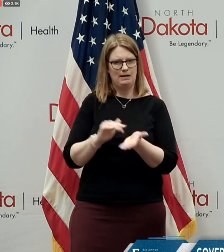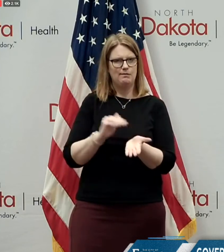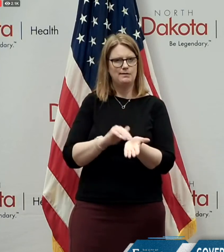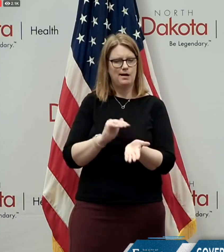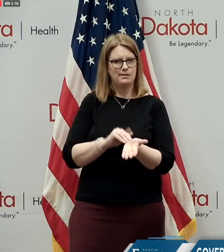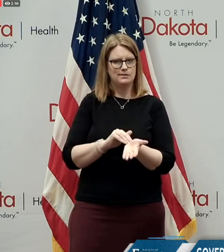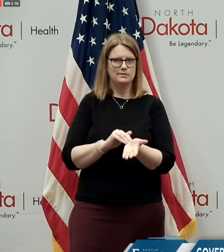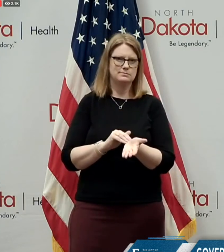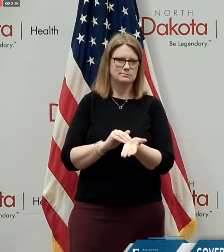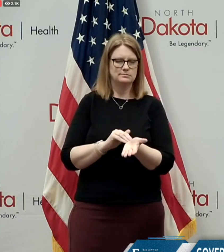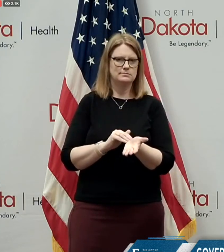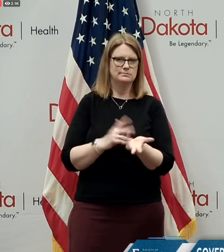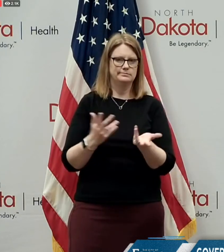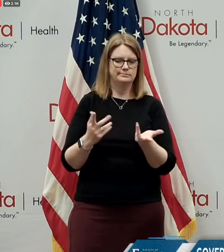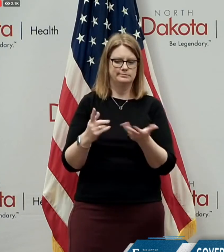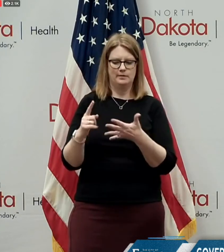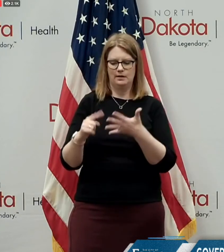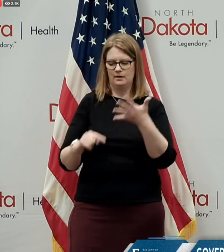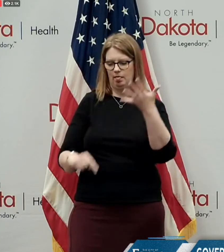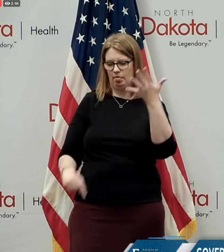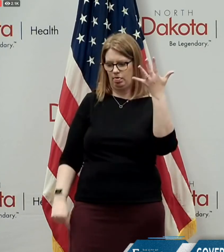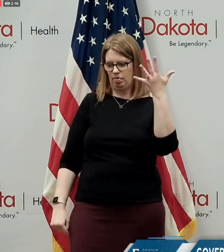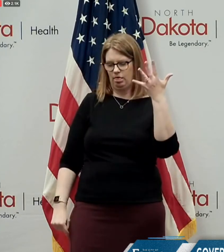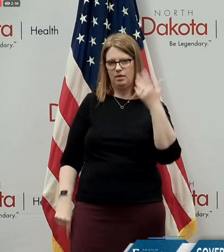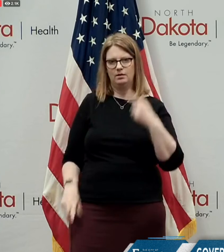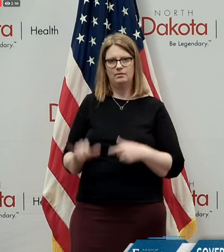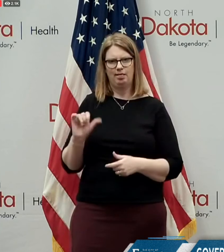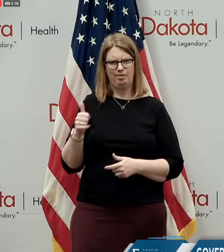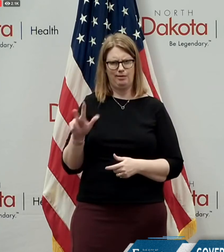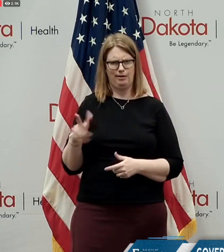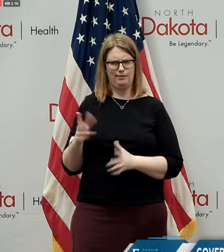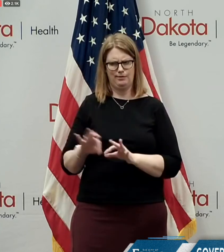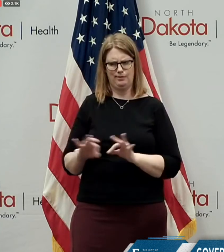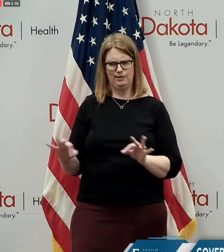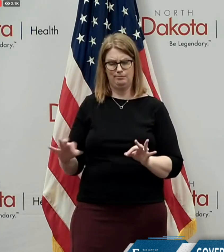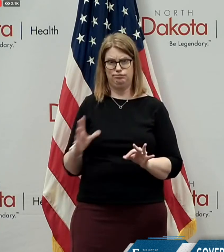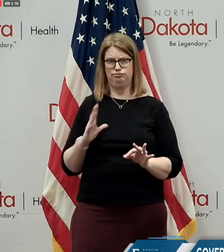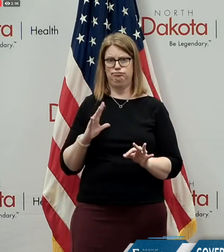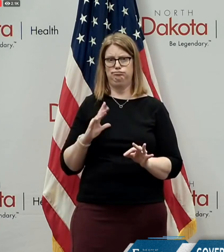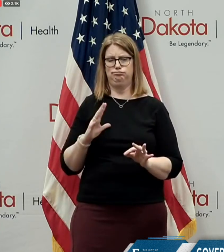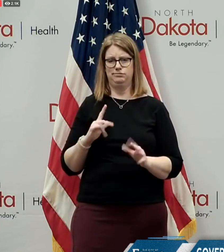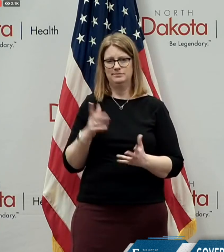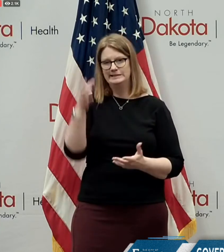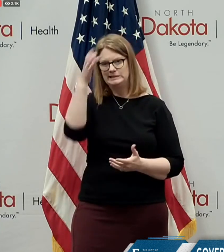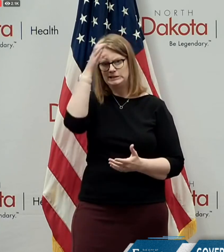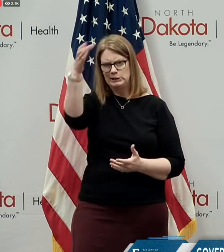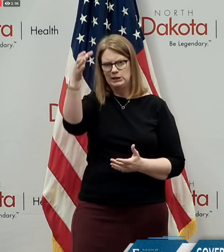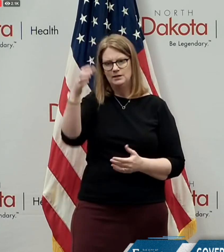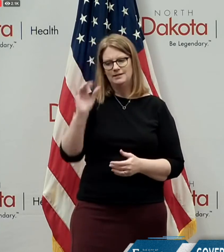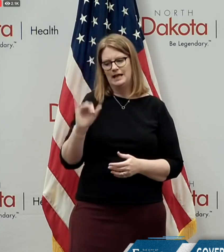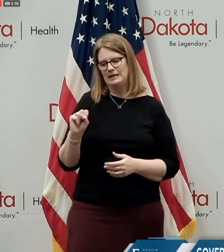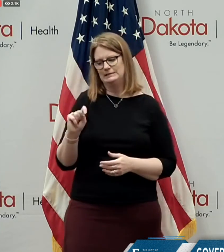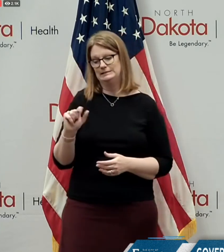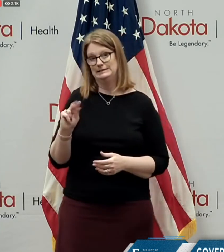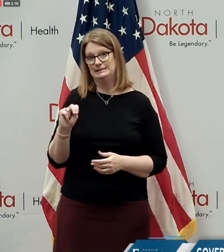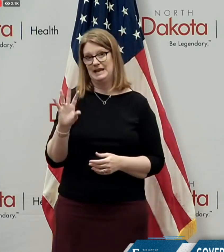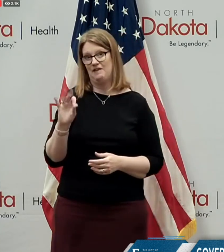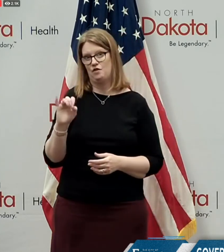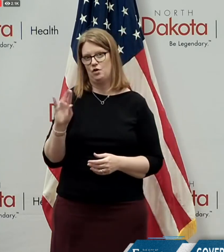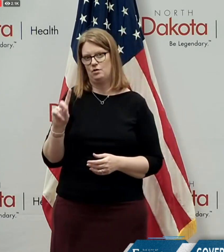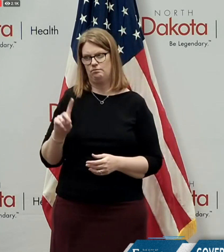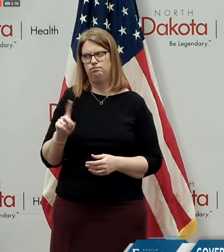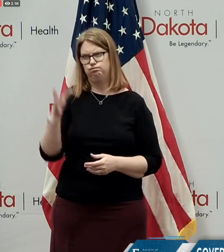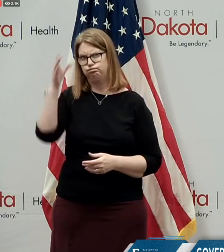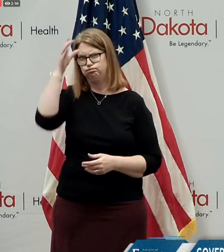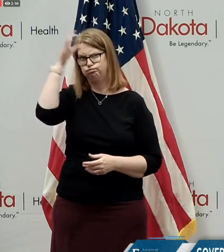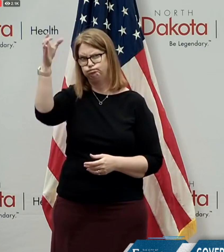and along with about 3 other degrees from great universities like Stanford. And anyway,